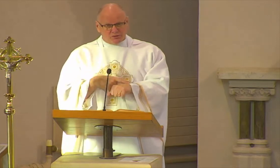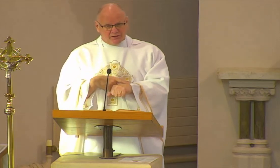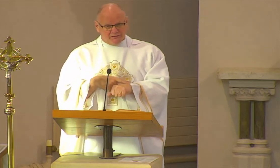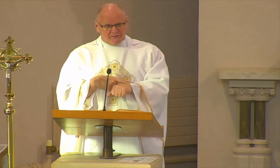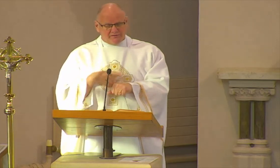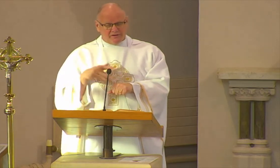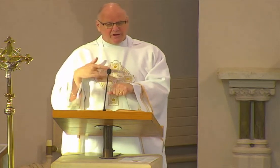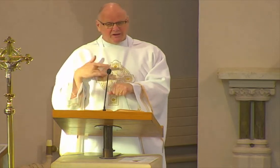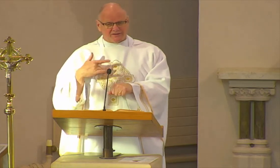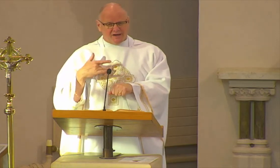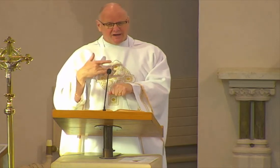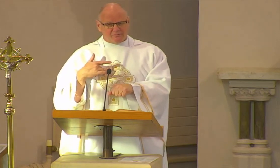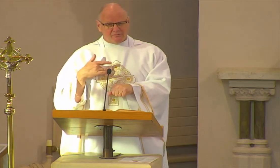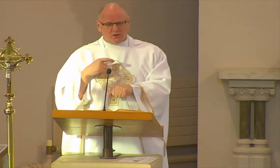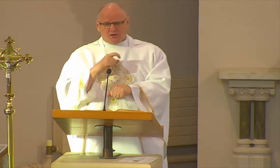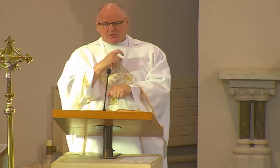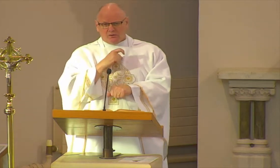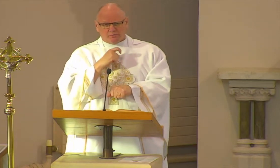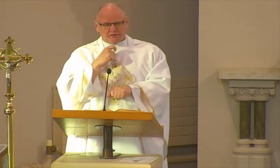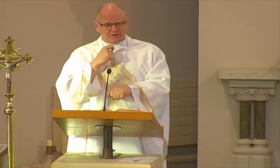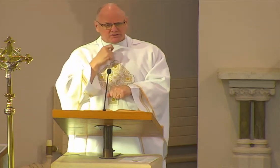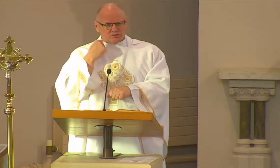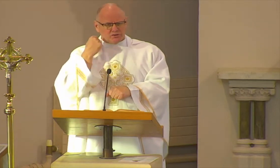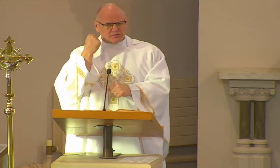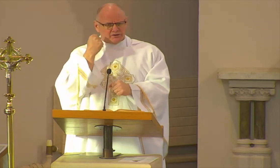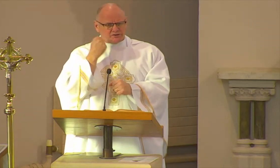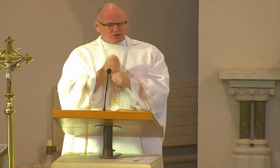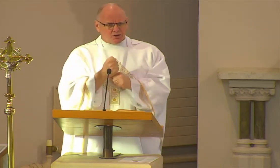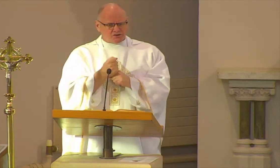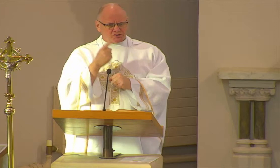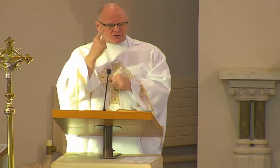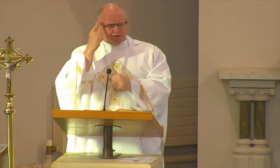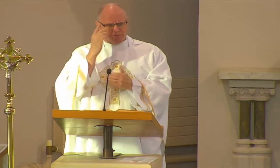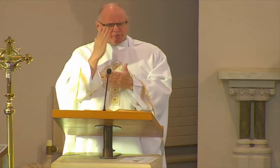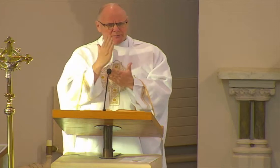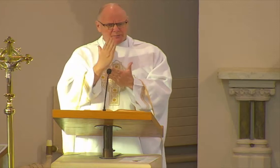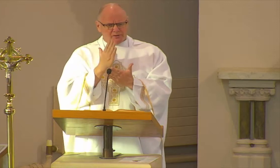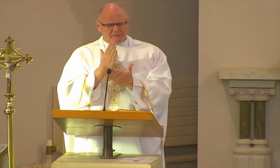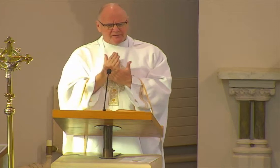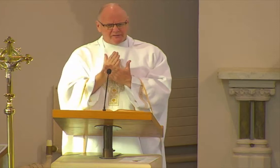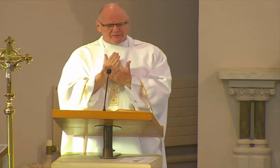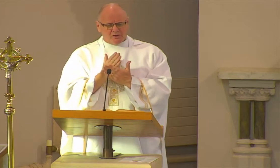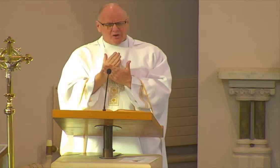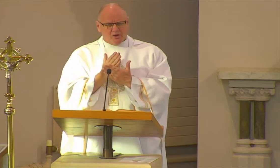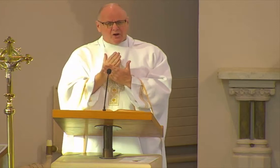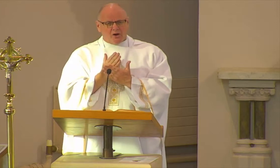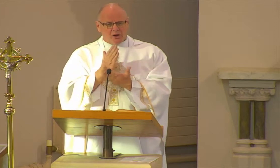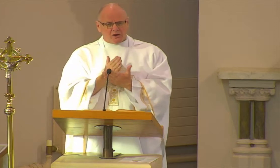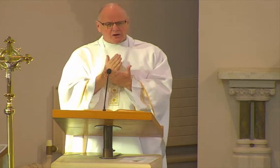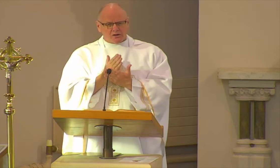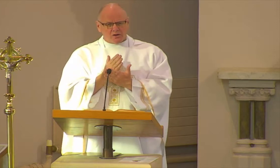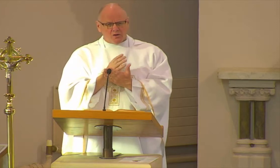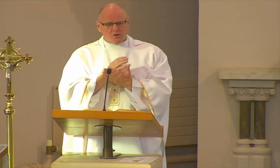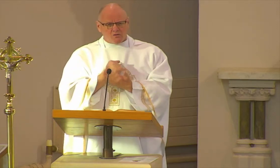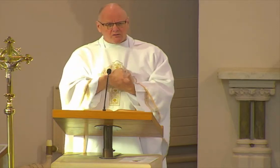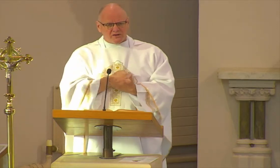live in a time when priesthood and church and people of faith are